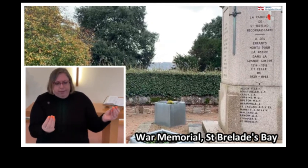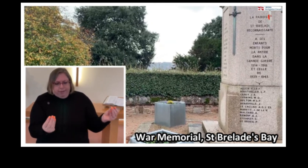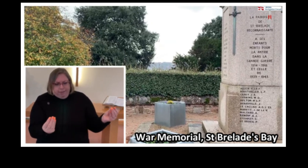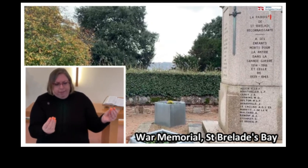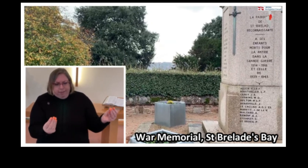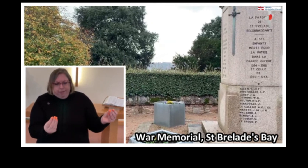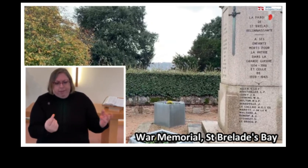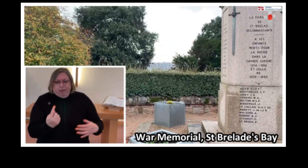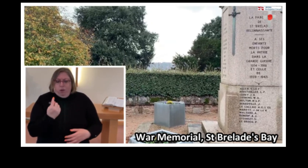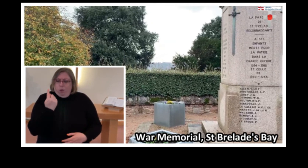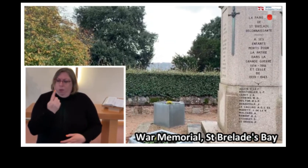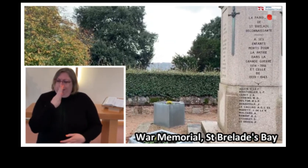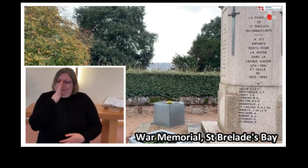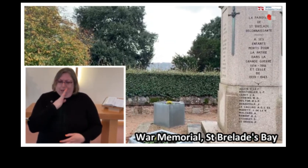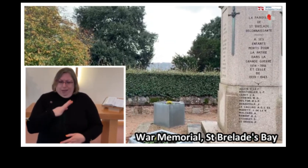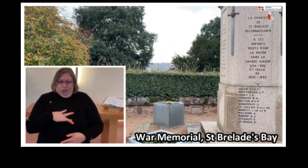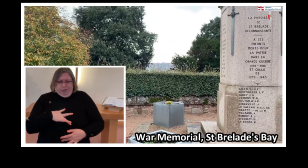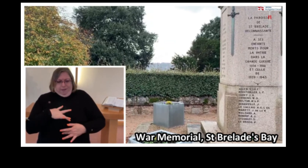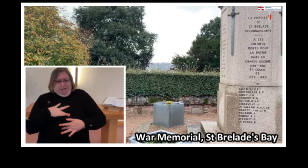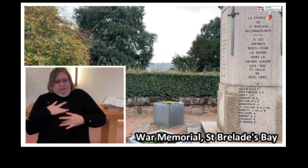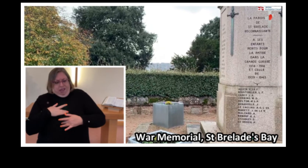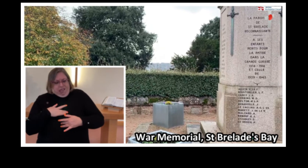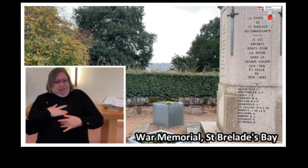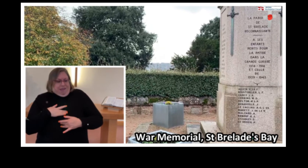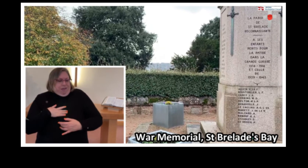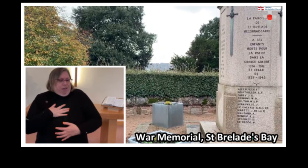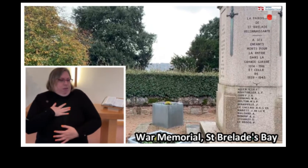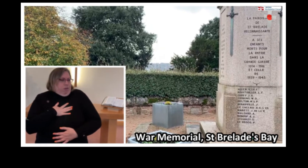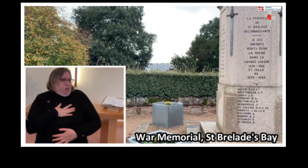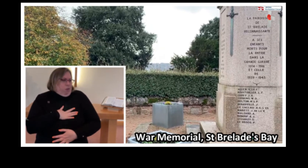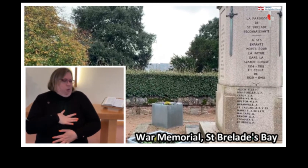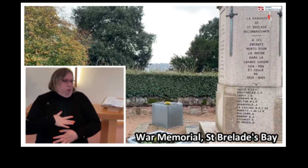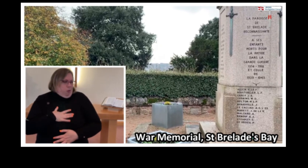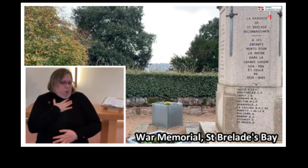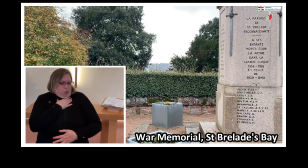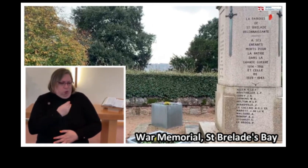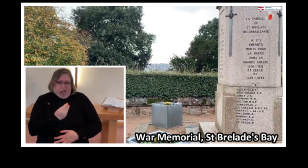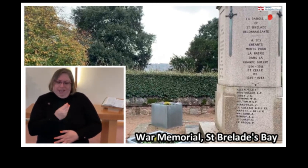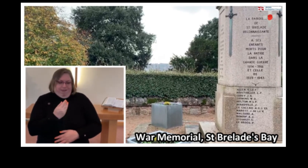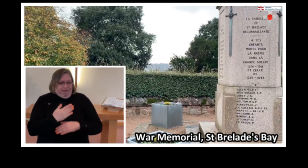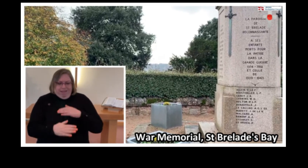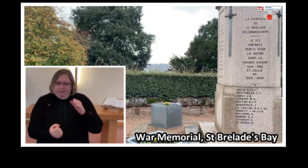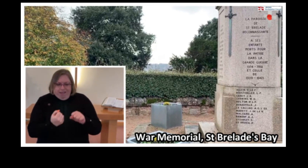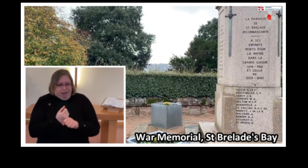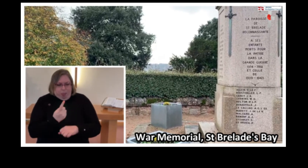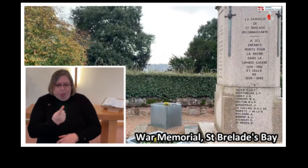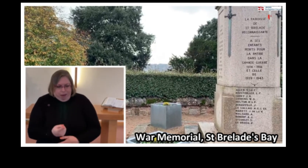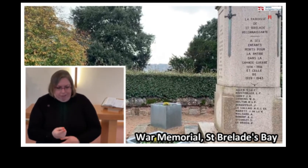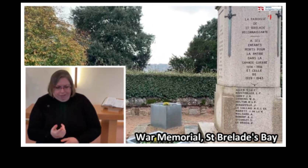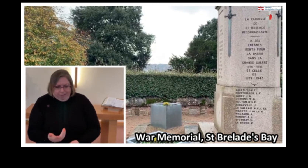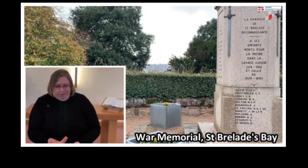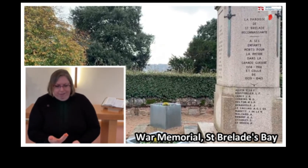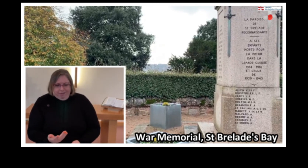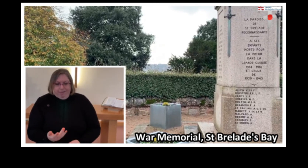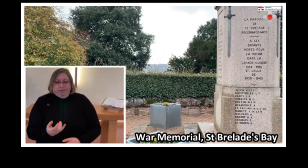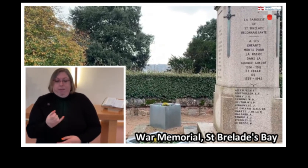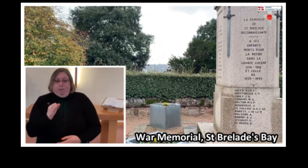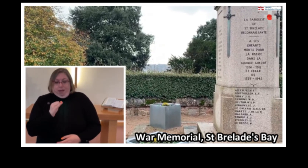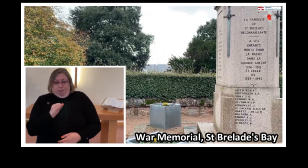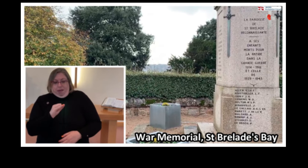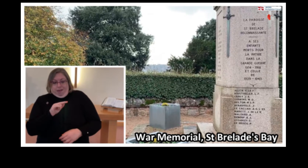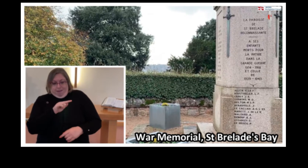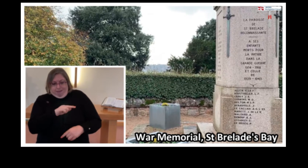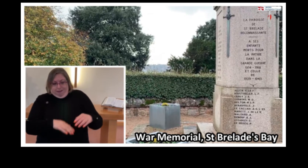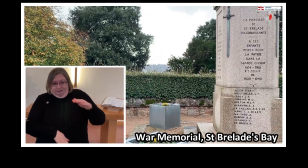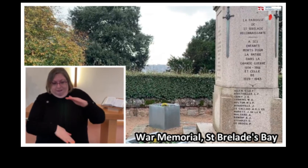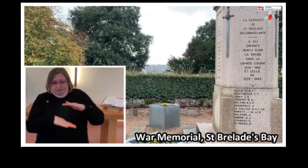For those whose sadness is tinged with regret, and for those for whom it is filled with